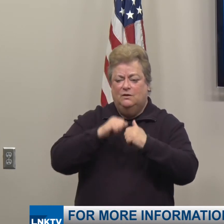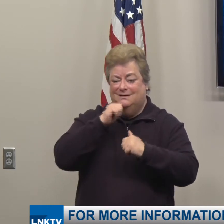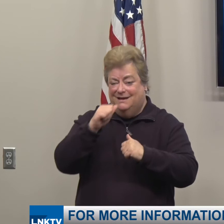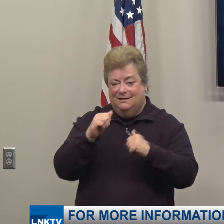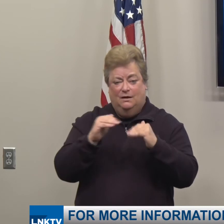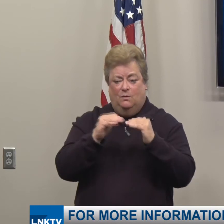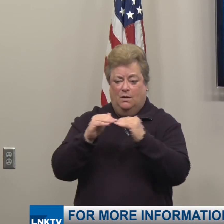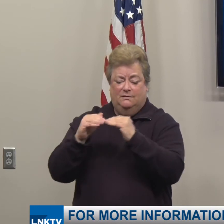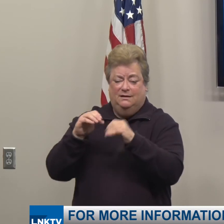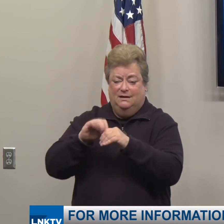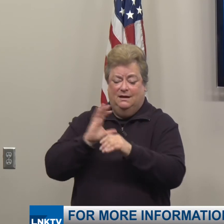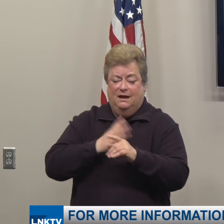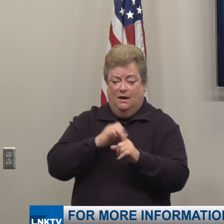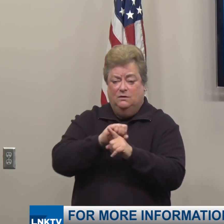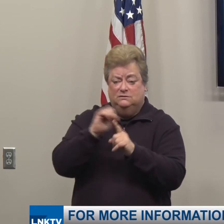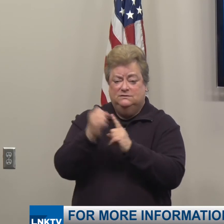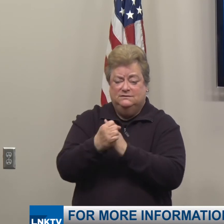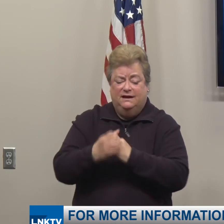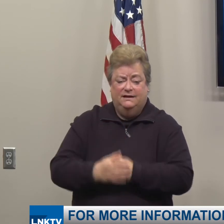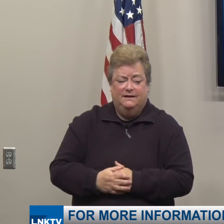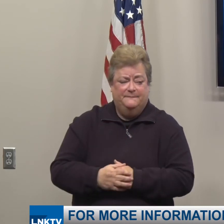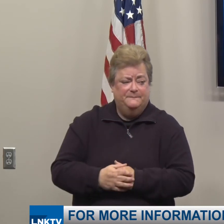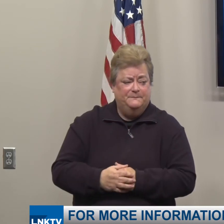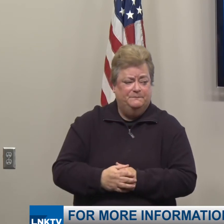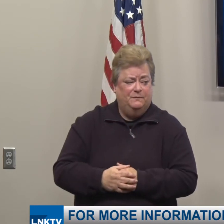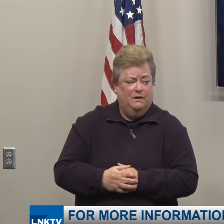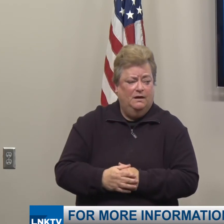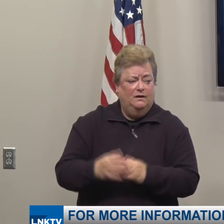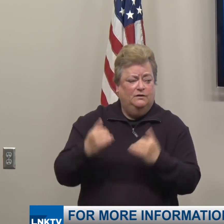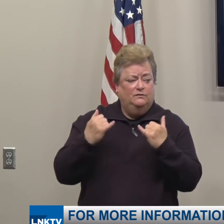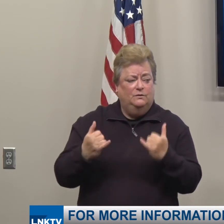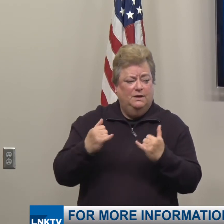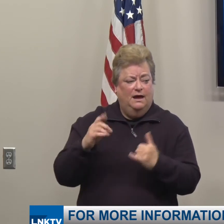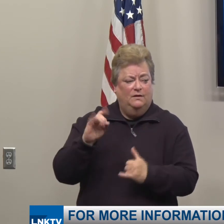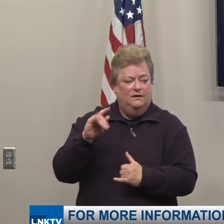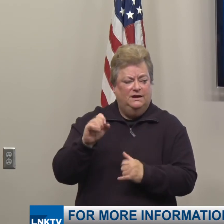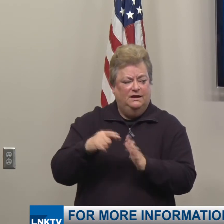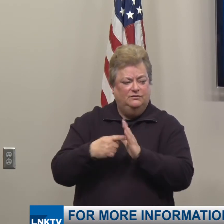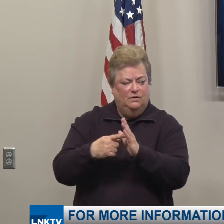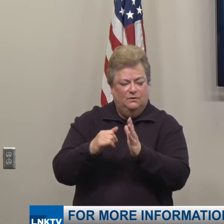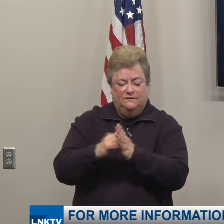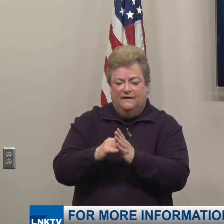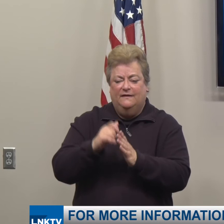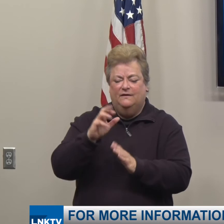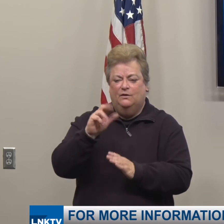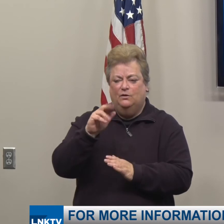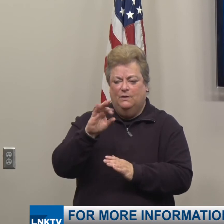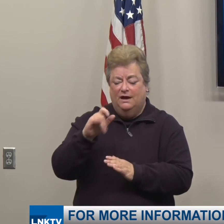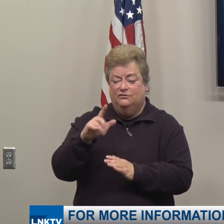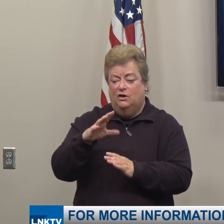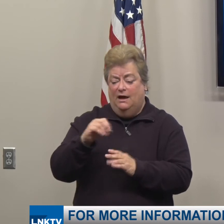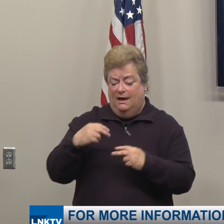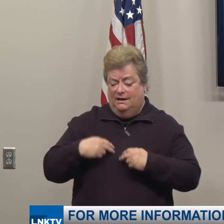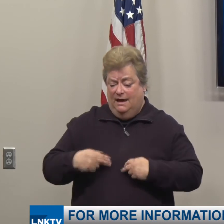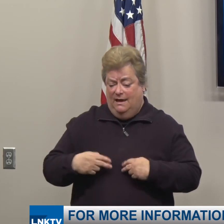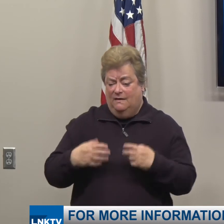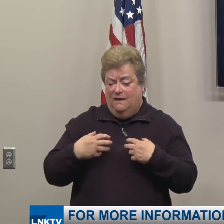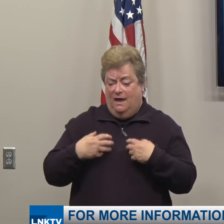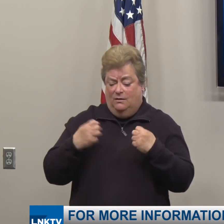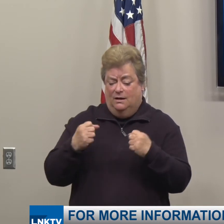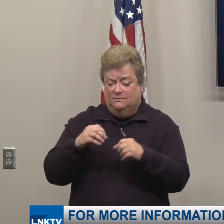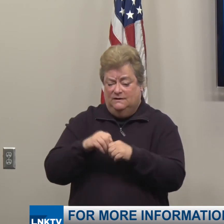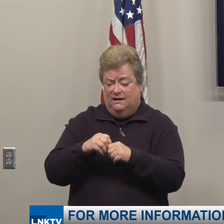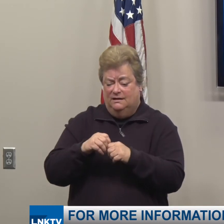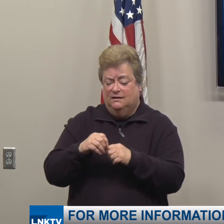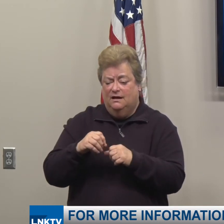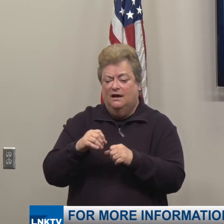society. So, this data now makes clear that racial and ethnic disparities in health outcomes in Lincoln that have long existed